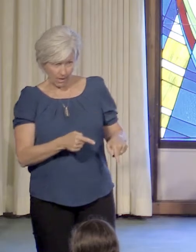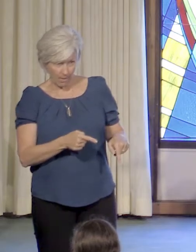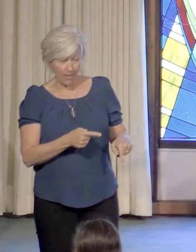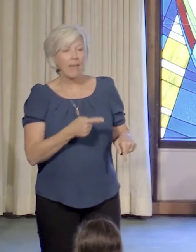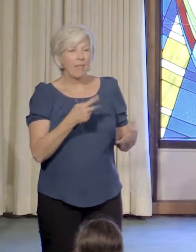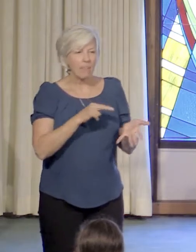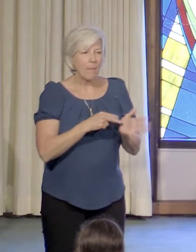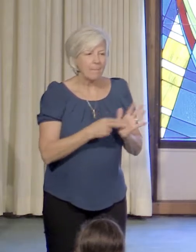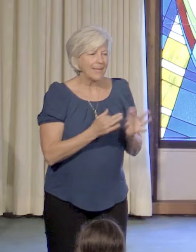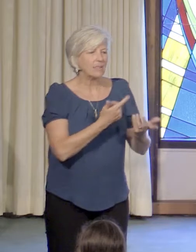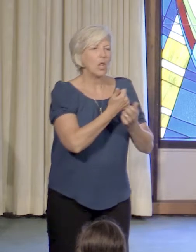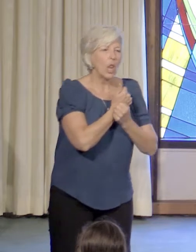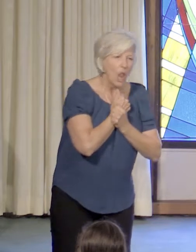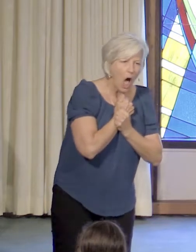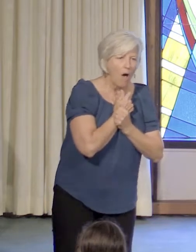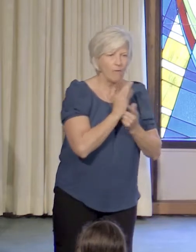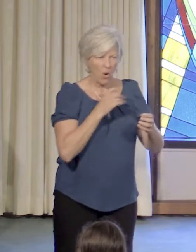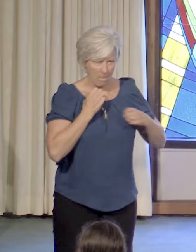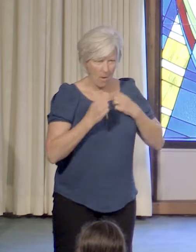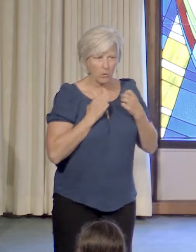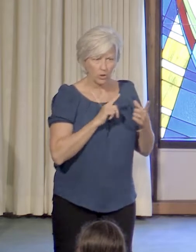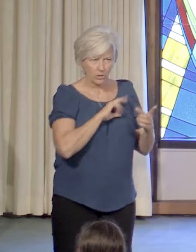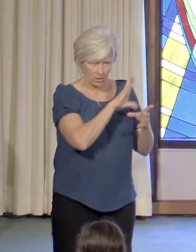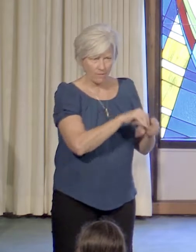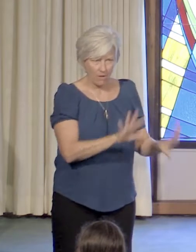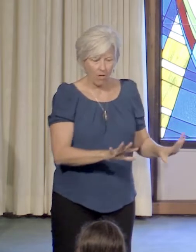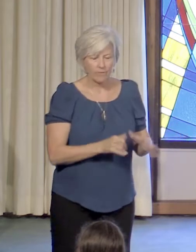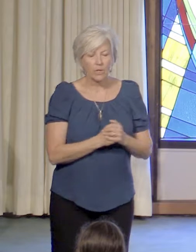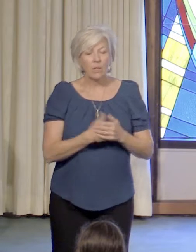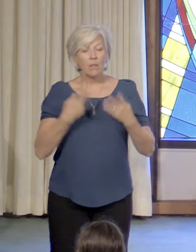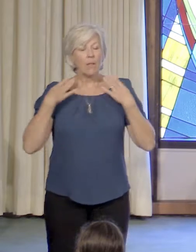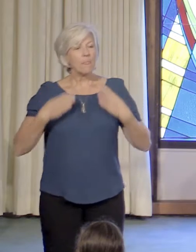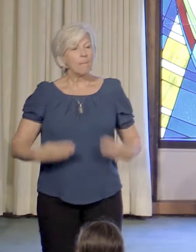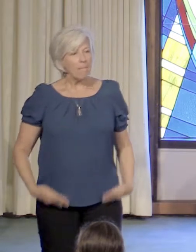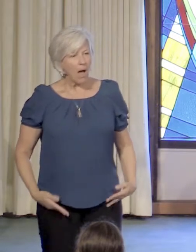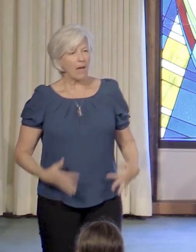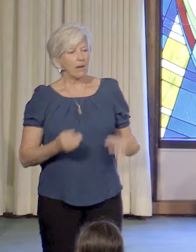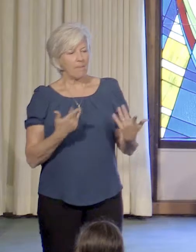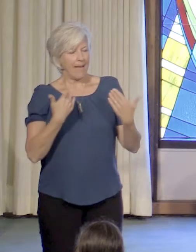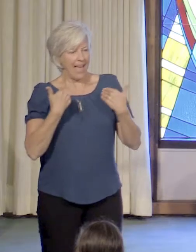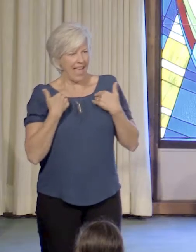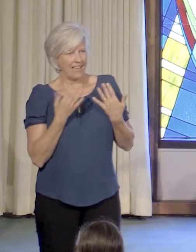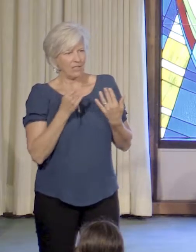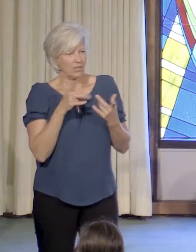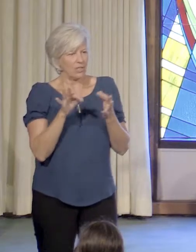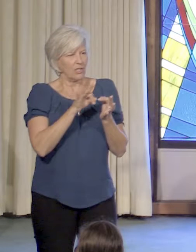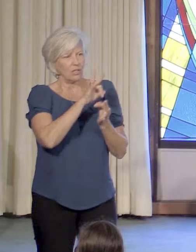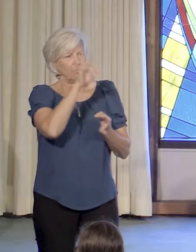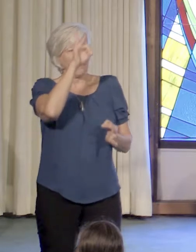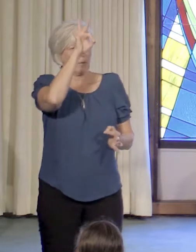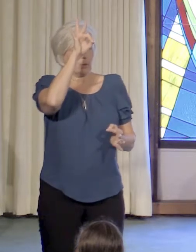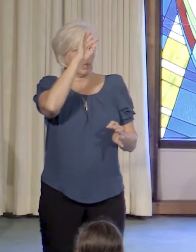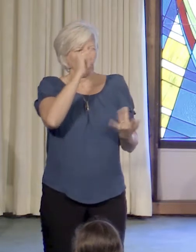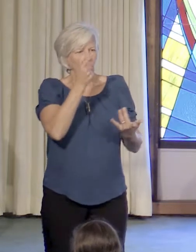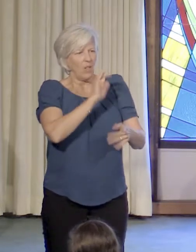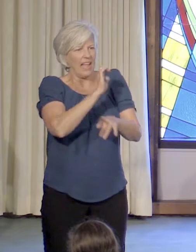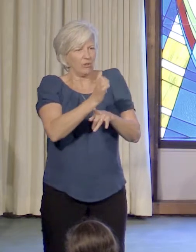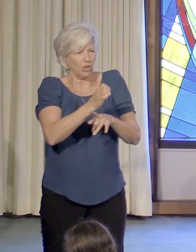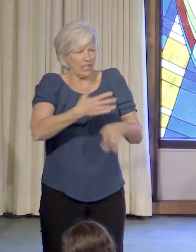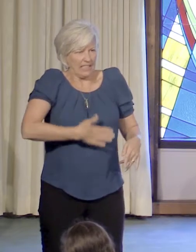nature is involved. The body is supplied with spiritual energies through the heart center or solar plexus, and